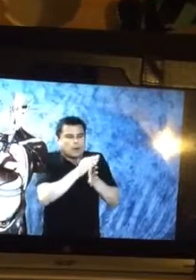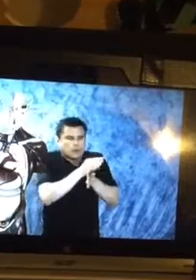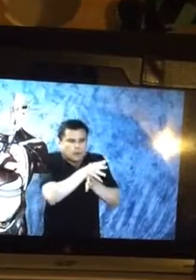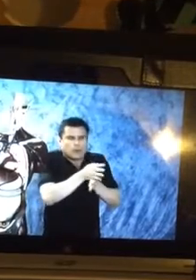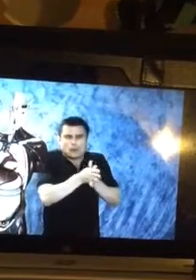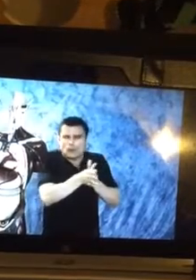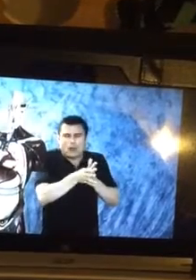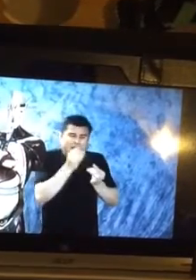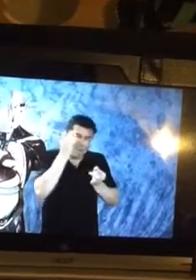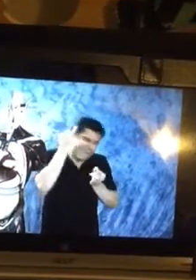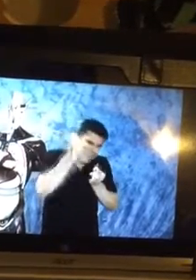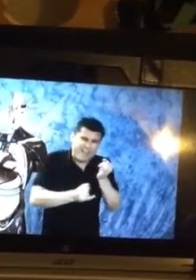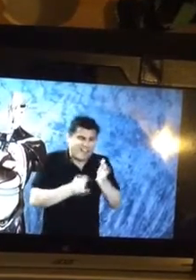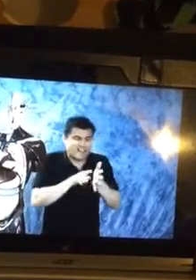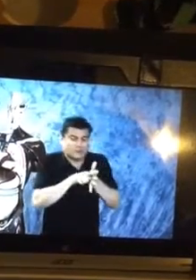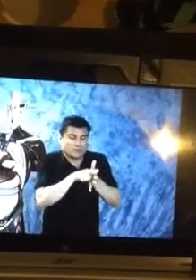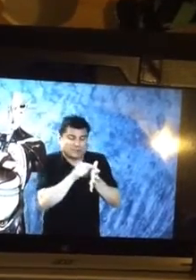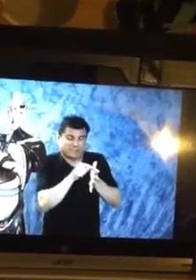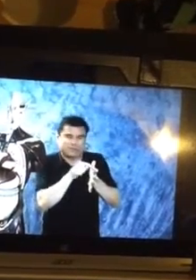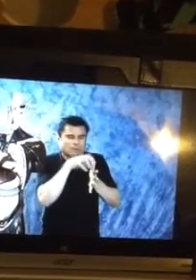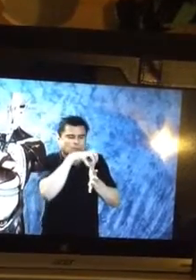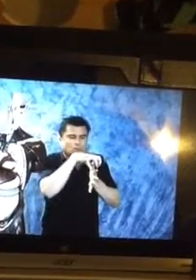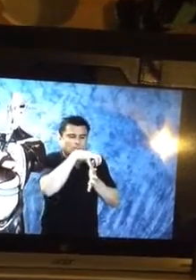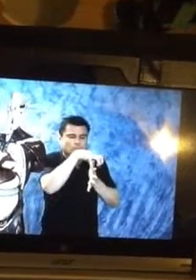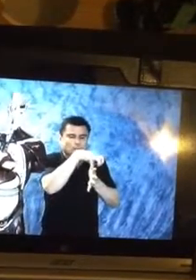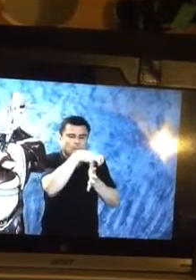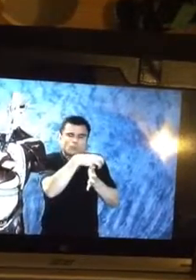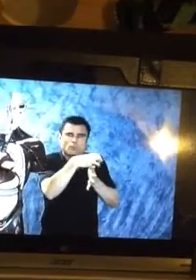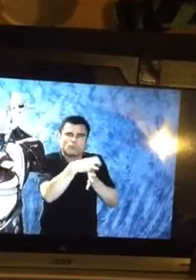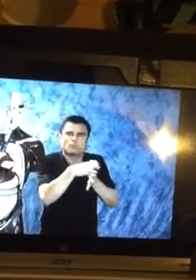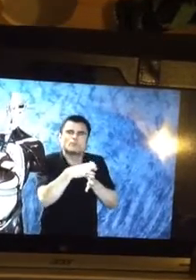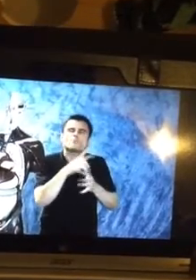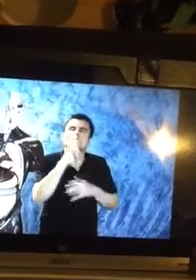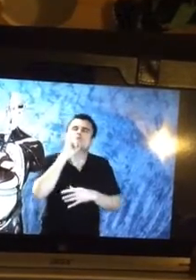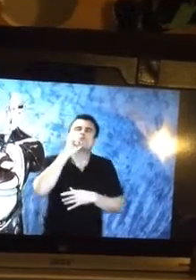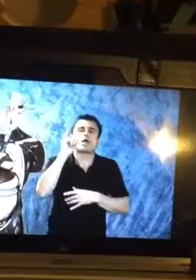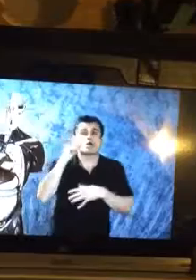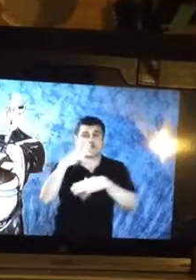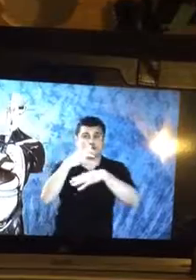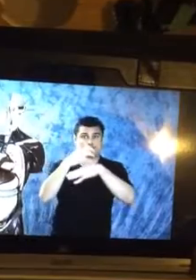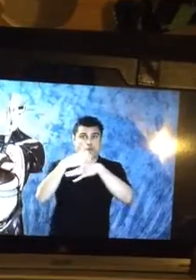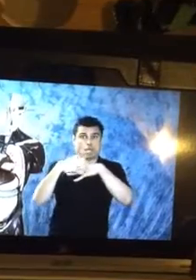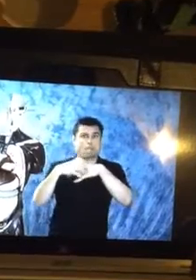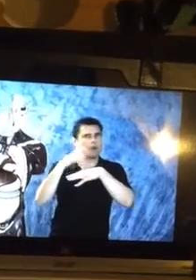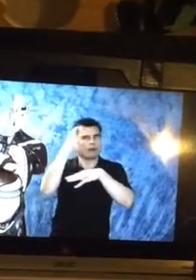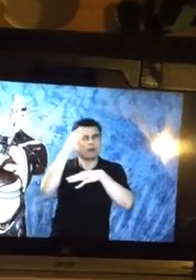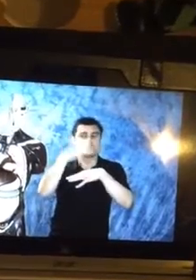of those holes, and then the last part of it, there's this bubble type thing that looks like